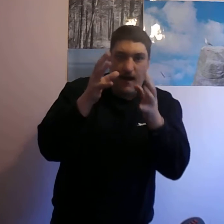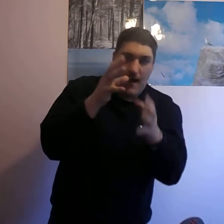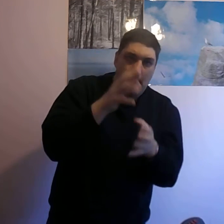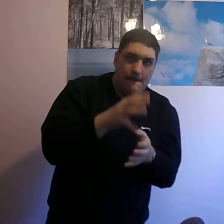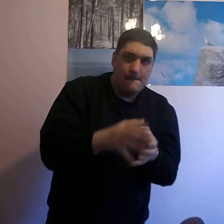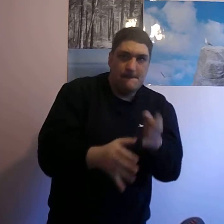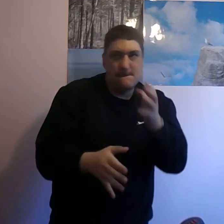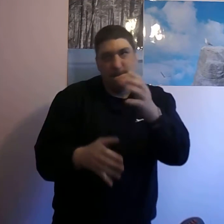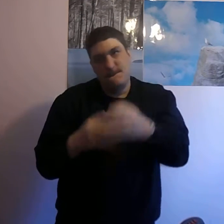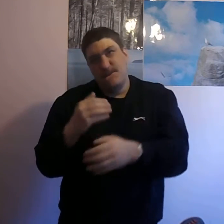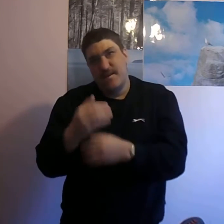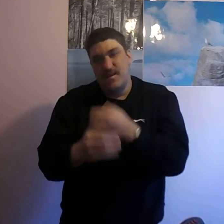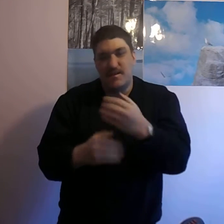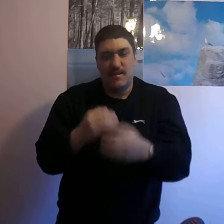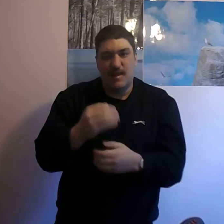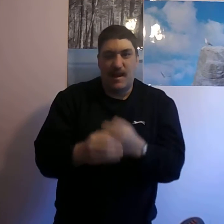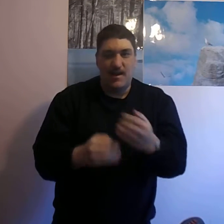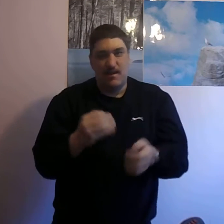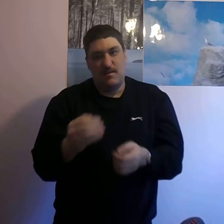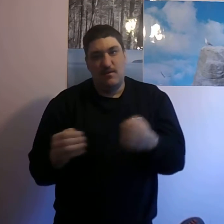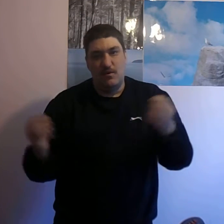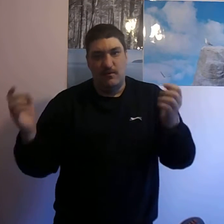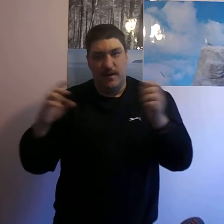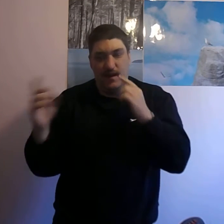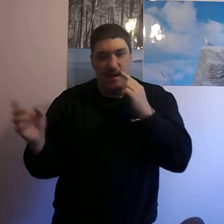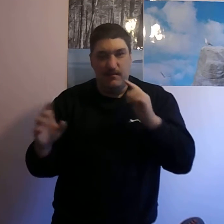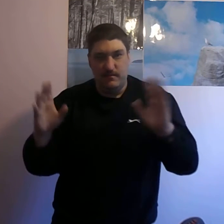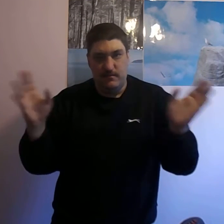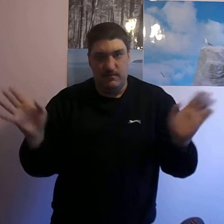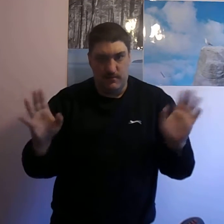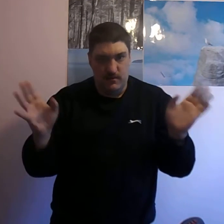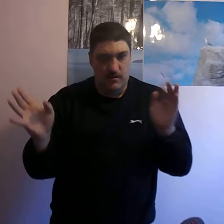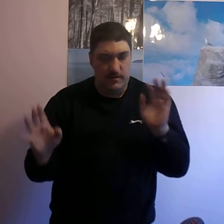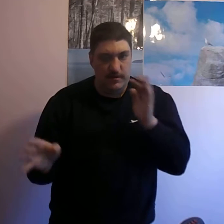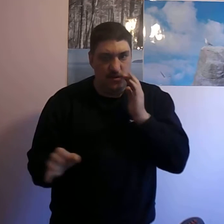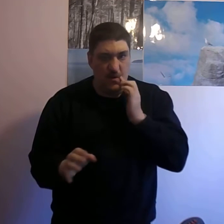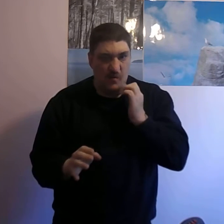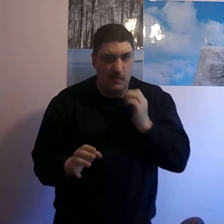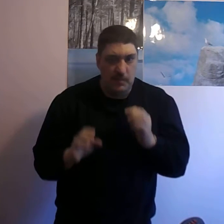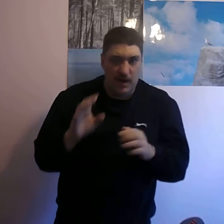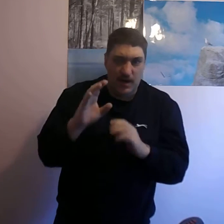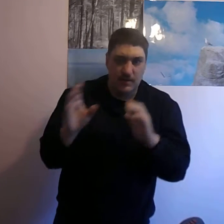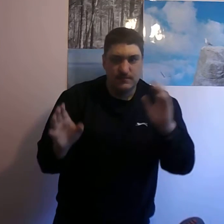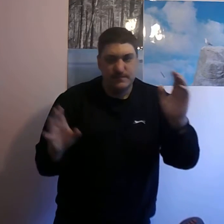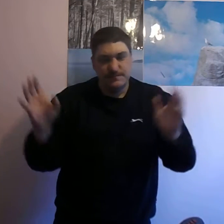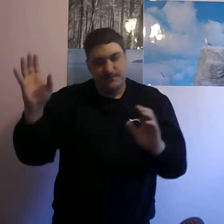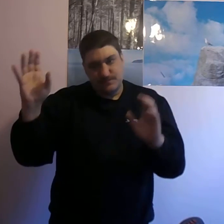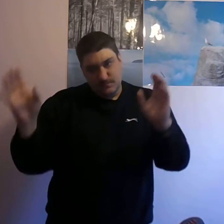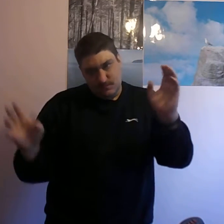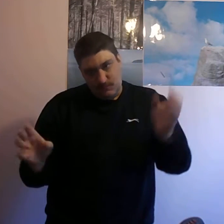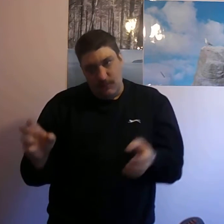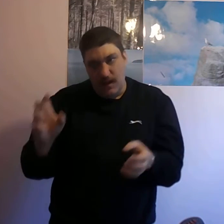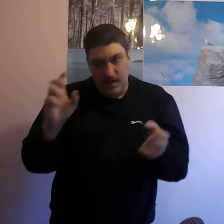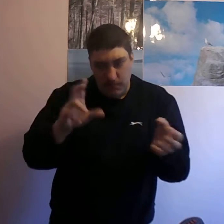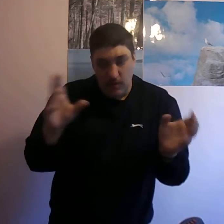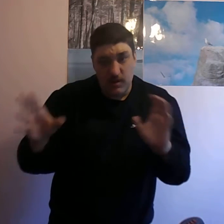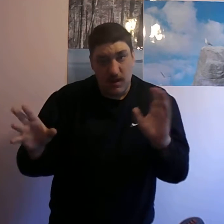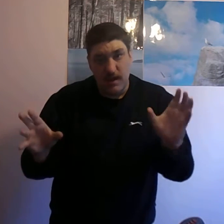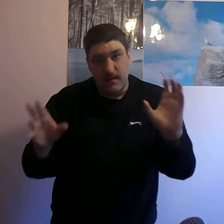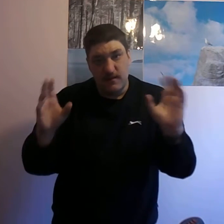There is a slight story there and so on, but it's mostly to